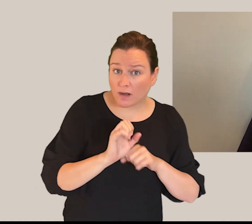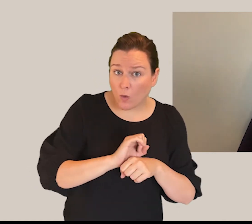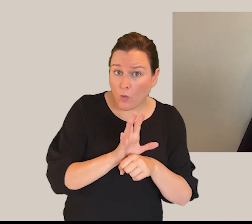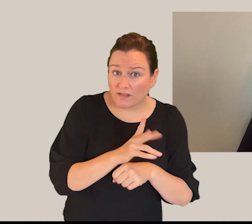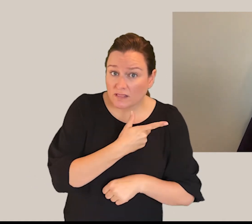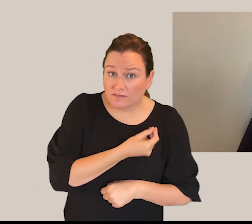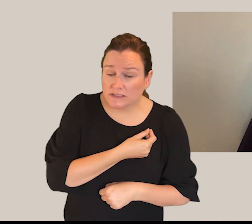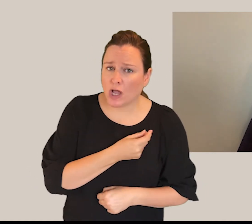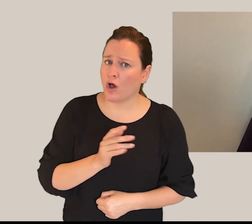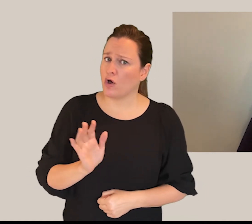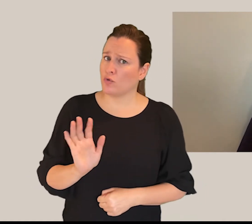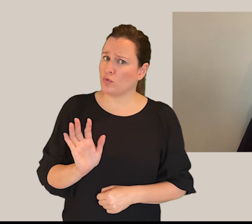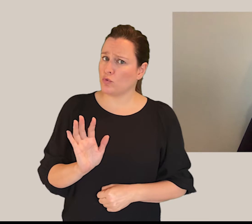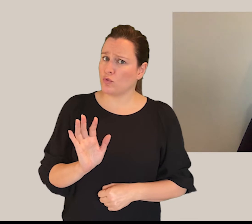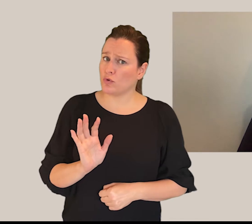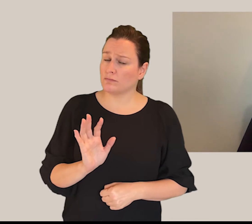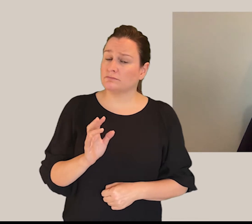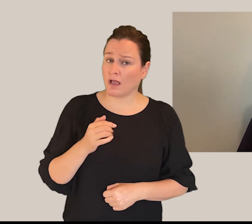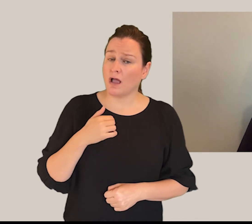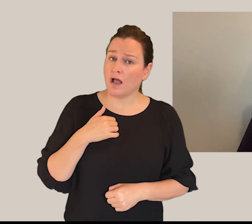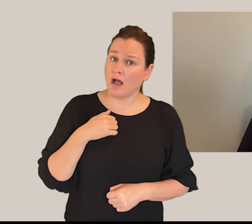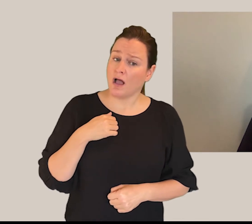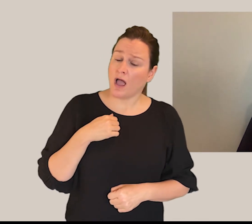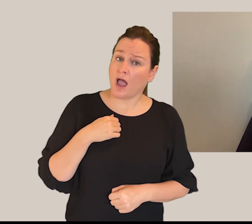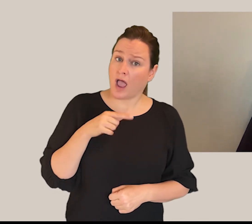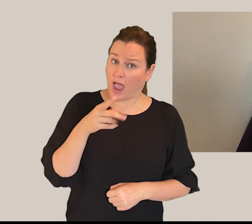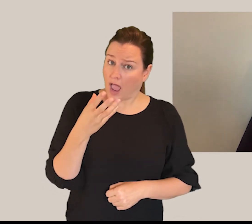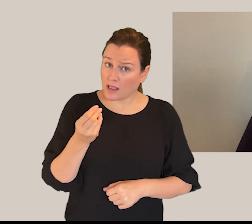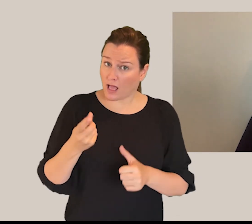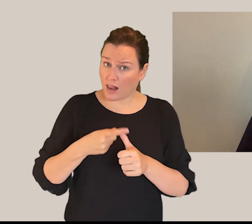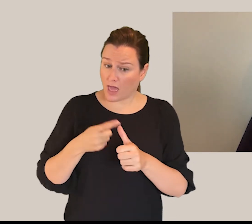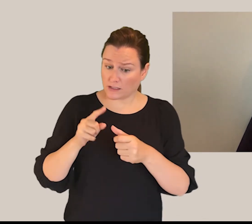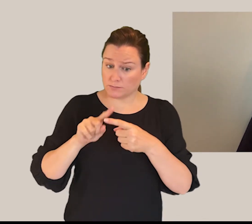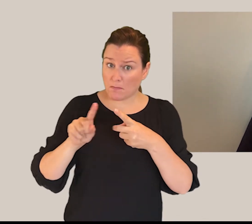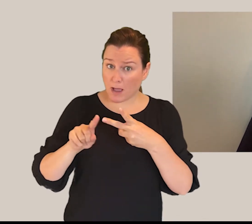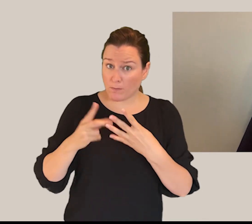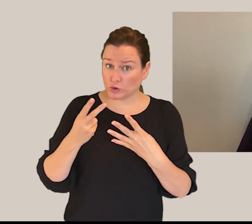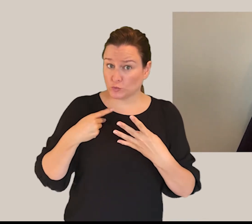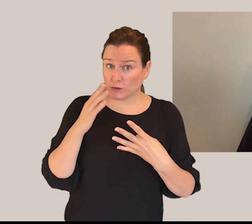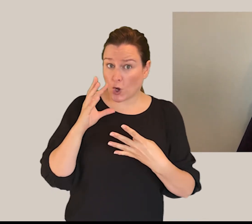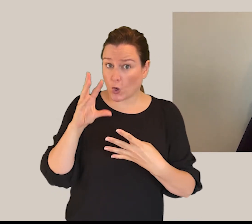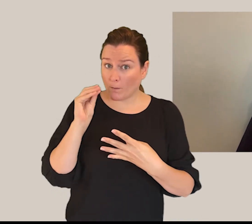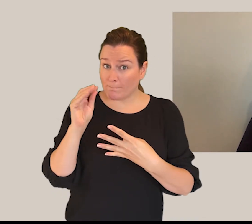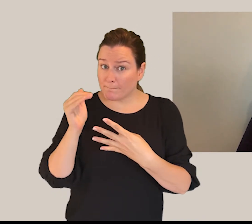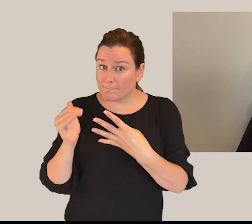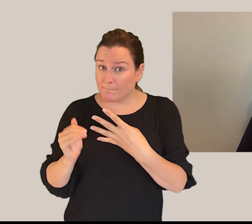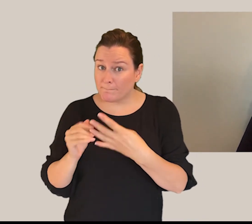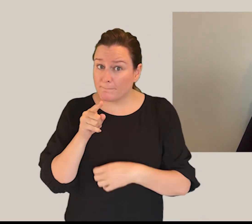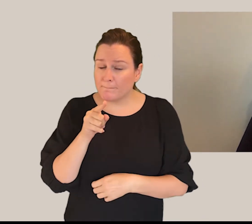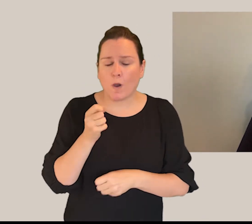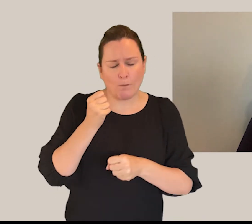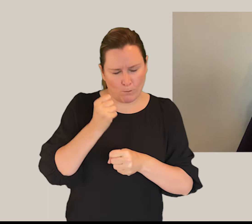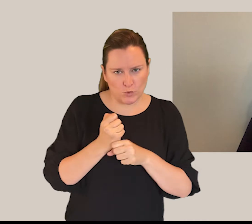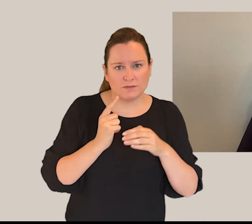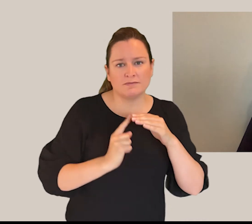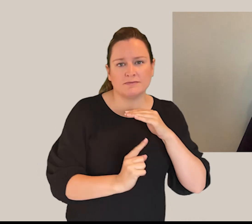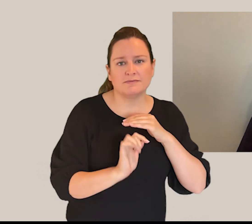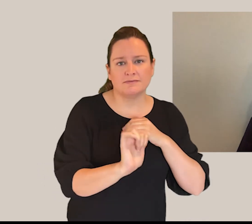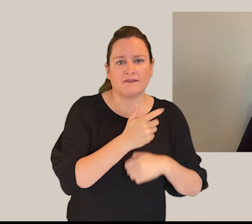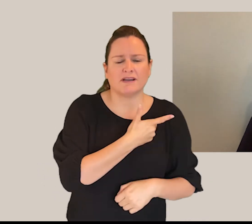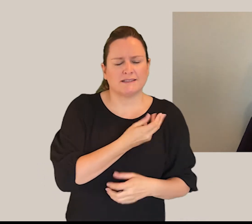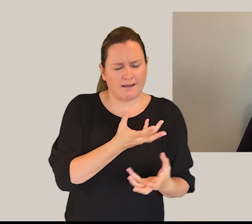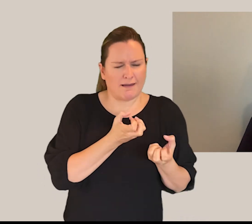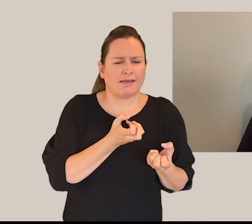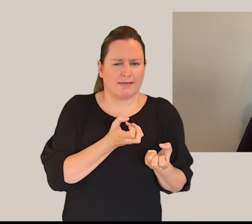or precaution to COVID-19 vaccination. So if you have any of the above, you still will be able